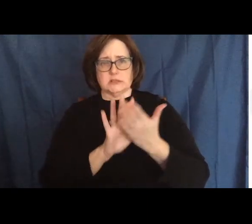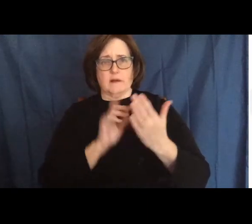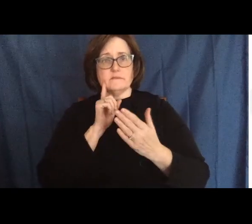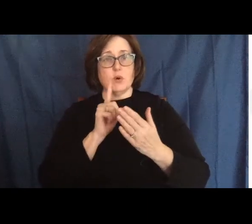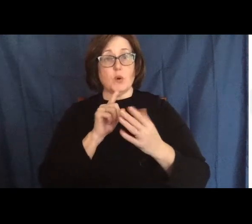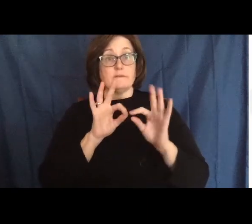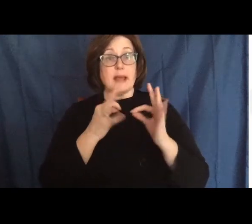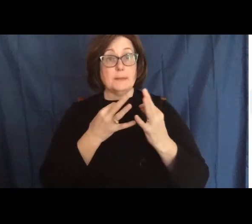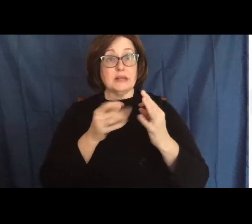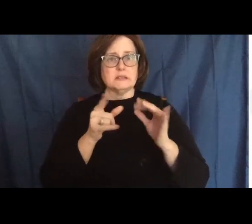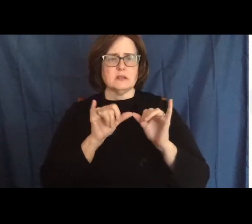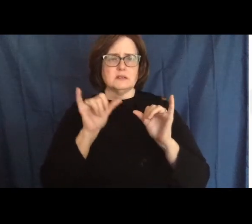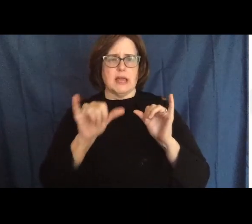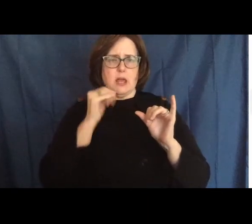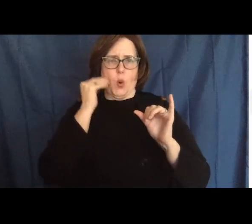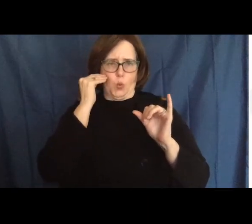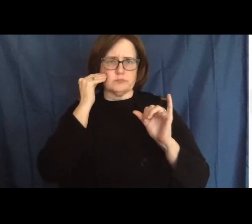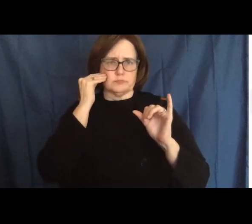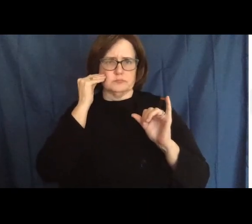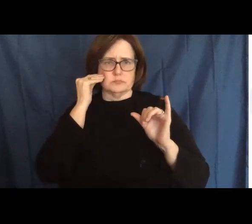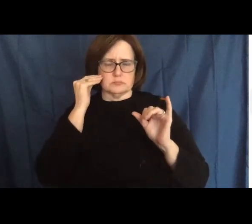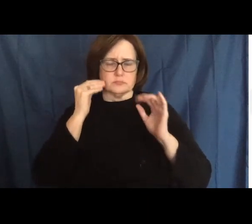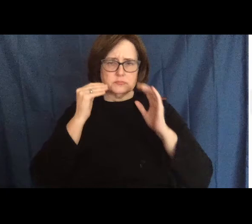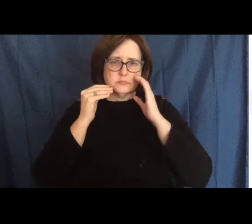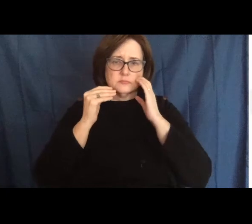Challenge, we want to see it